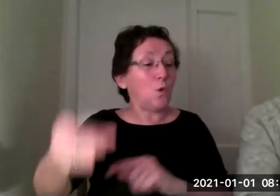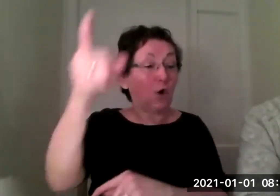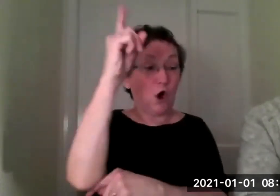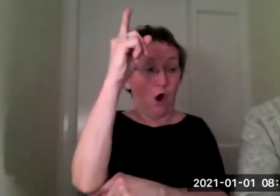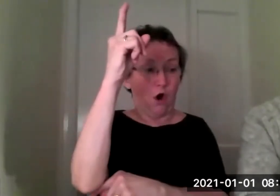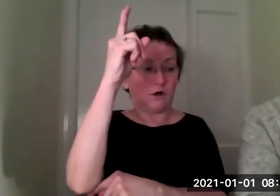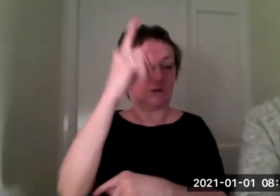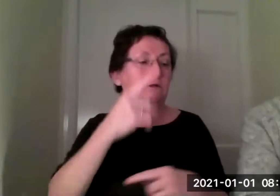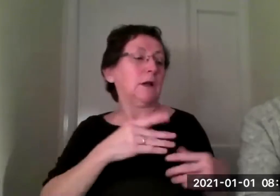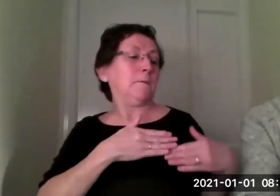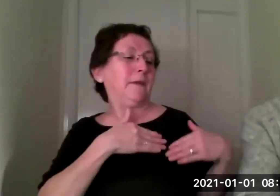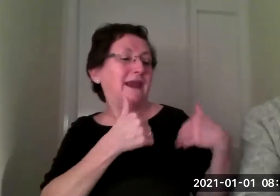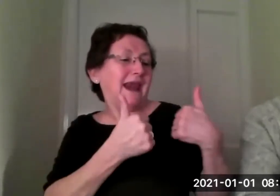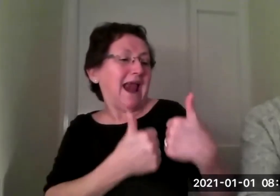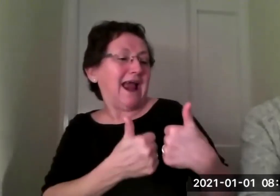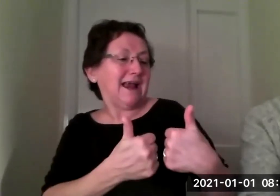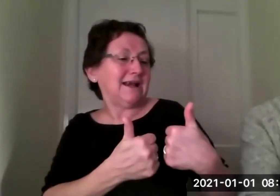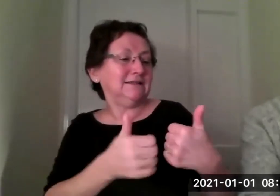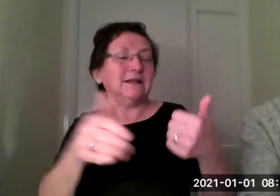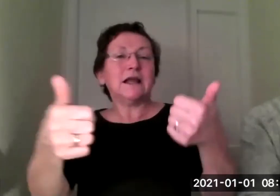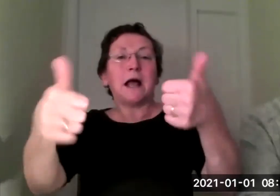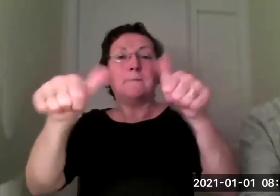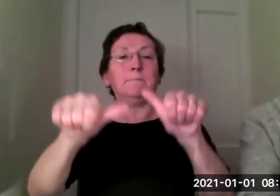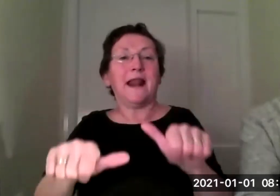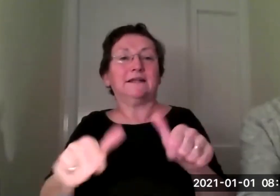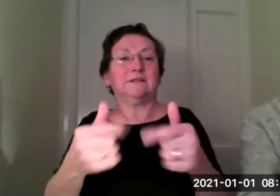Response: O God, be kind and bless us.